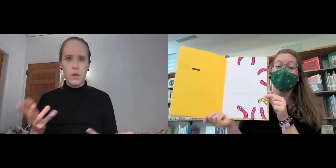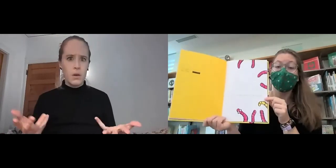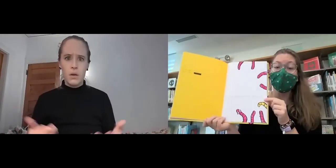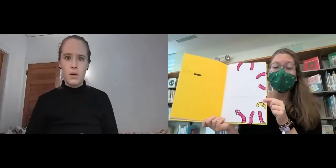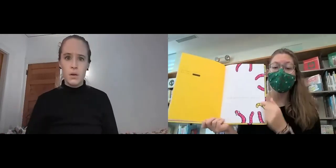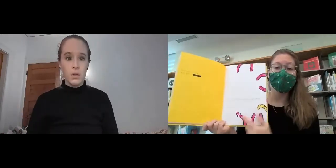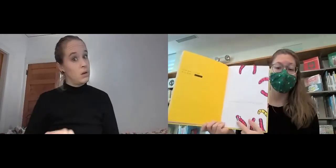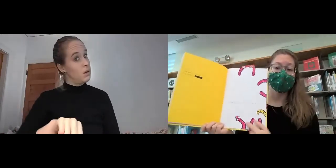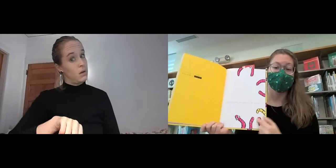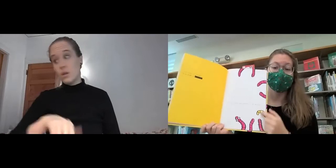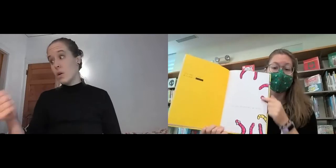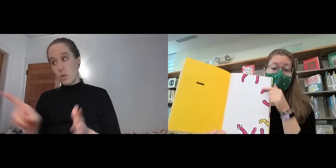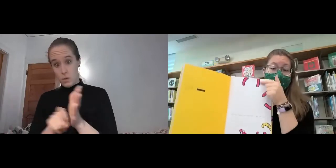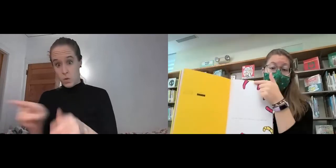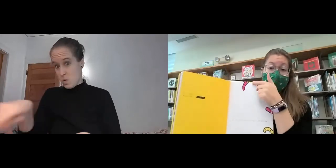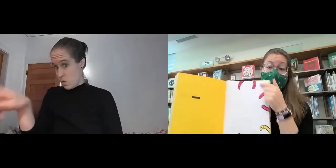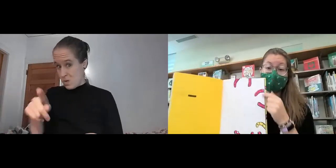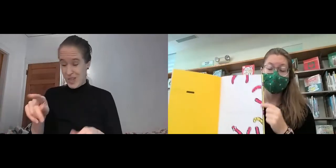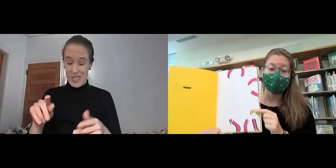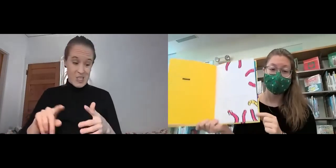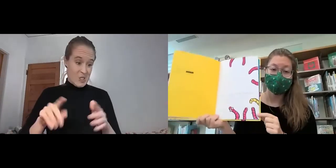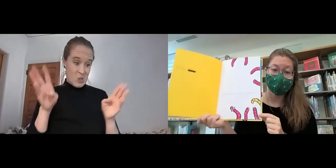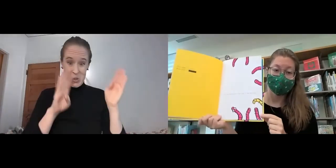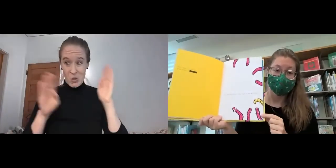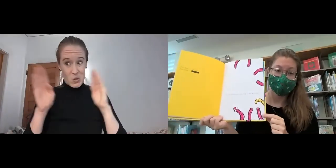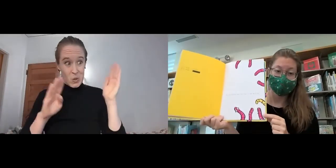The other worms are starting to worry.